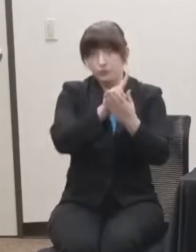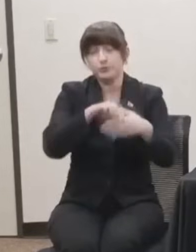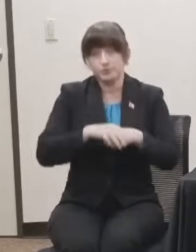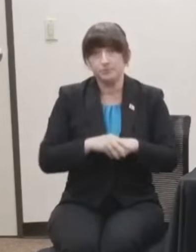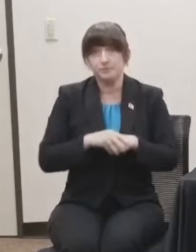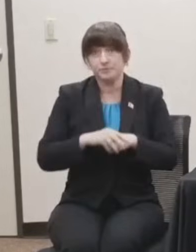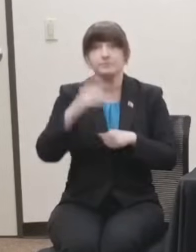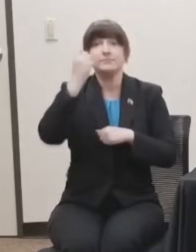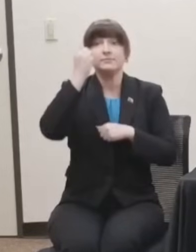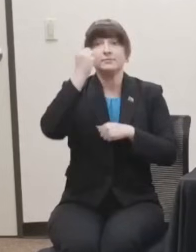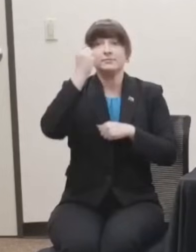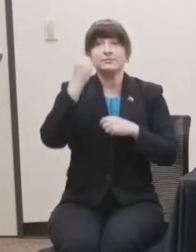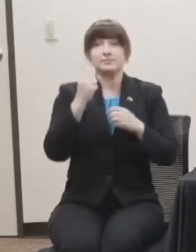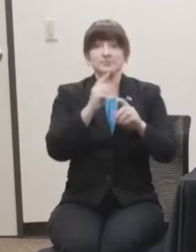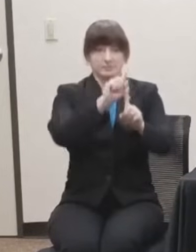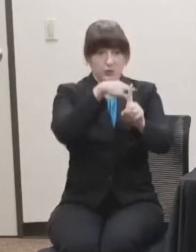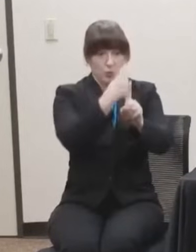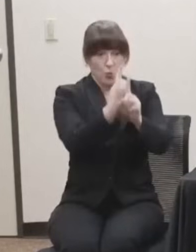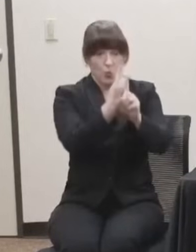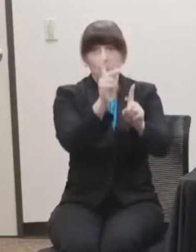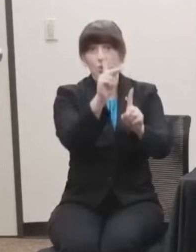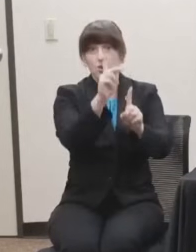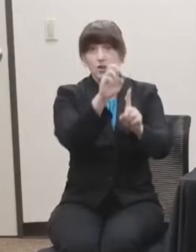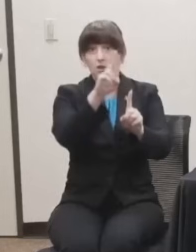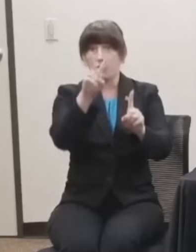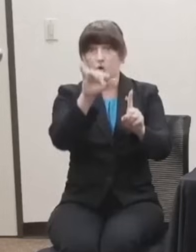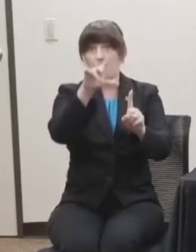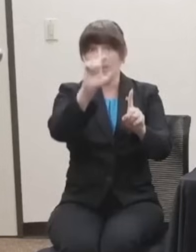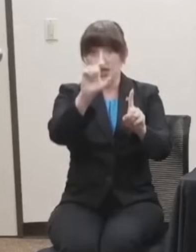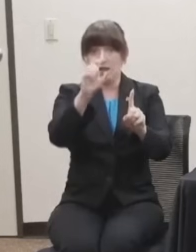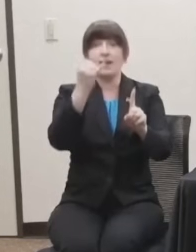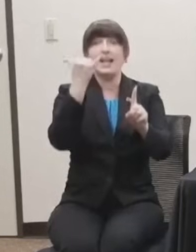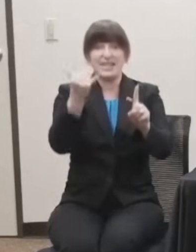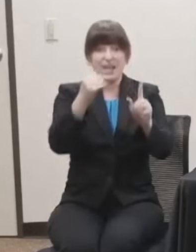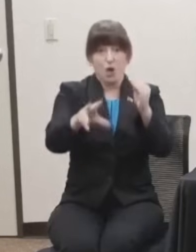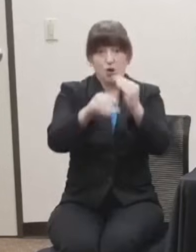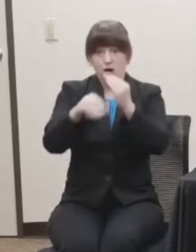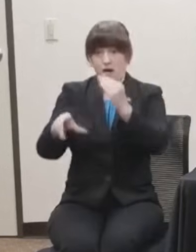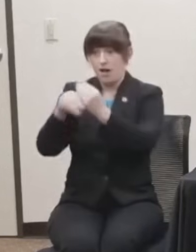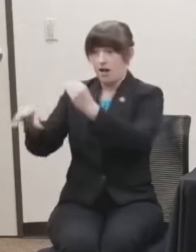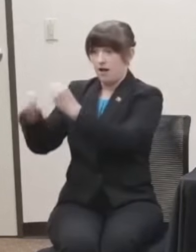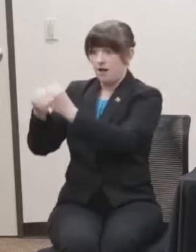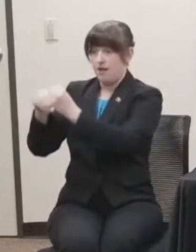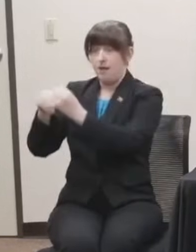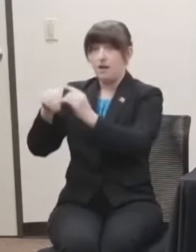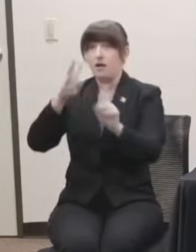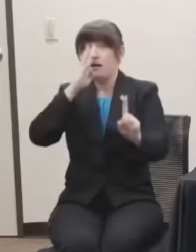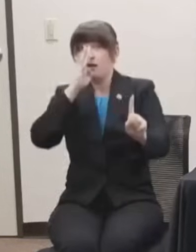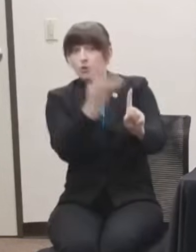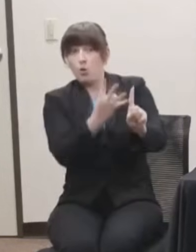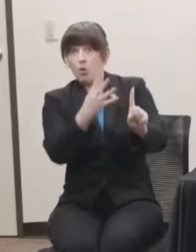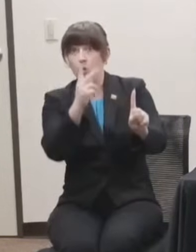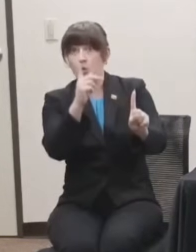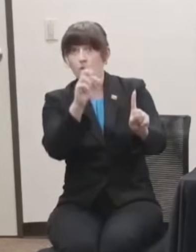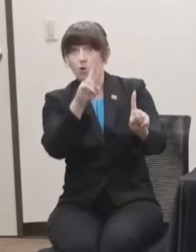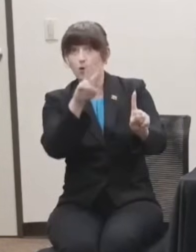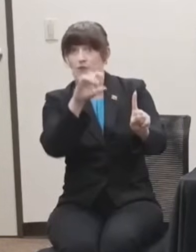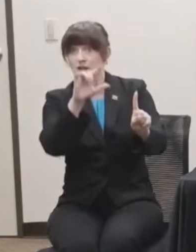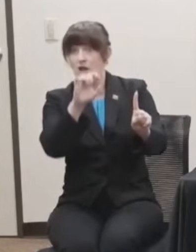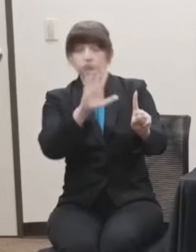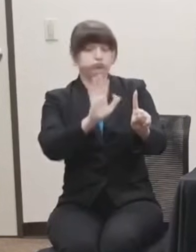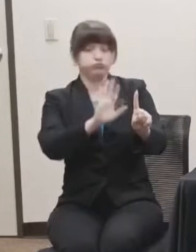not at all reducing our focus on Kerrville. They remain a key focus in so many different